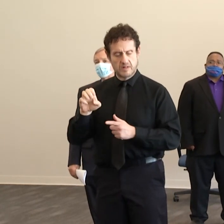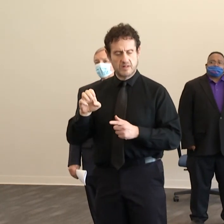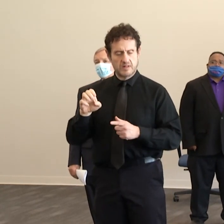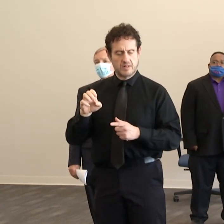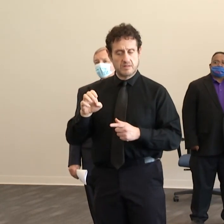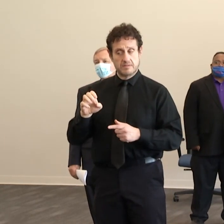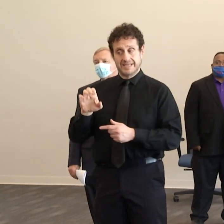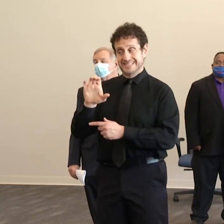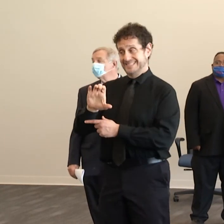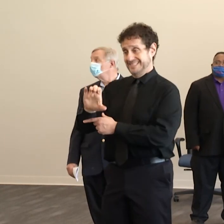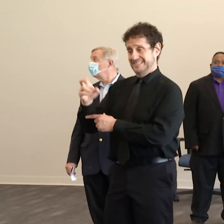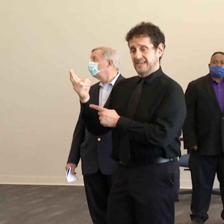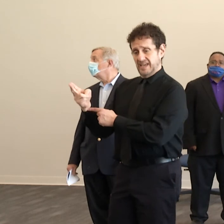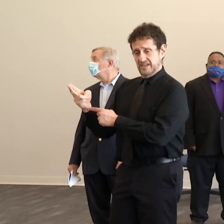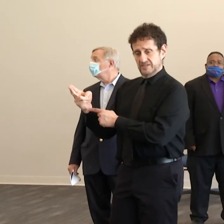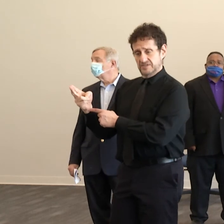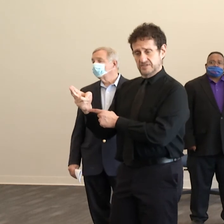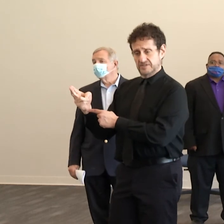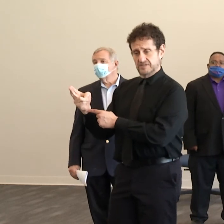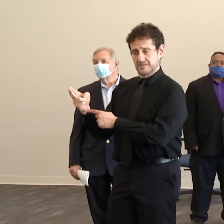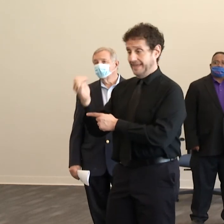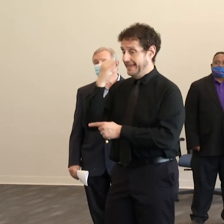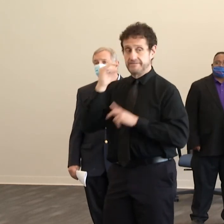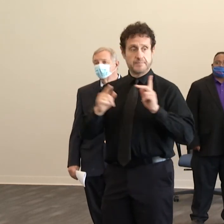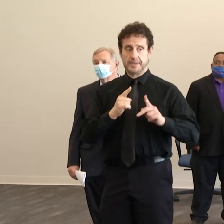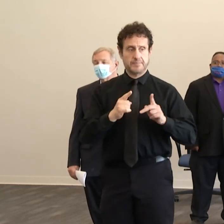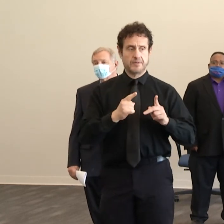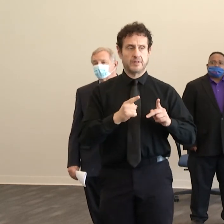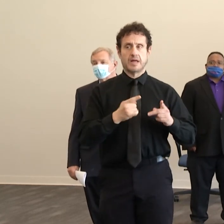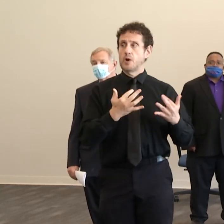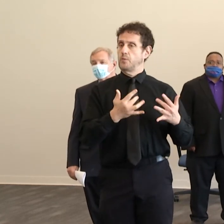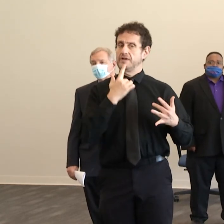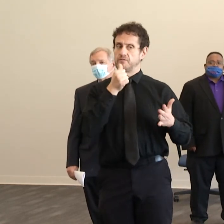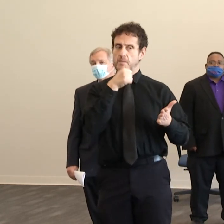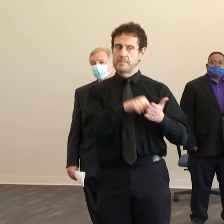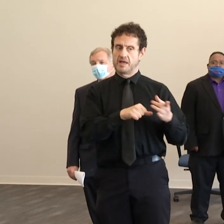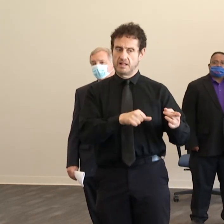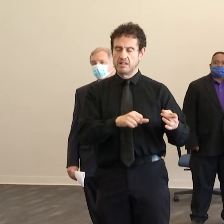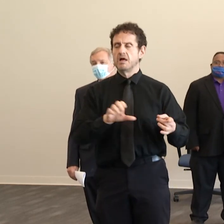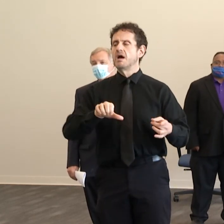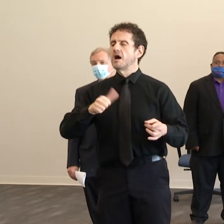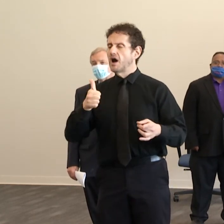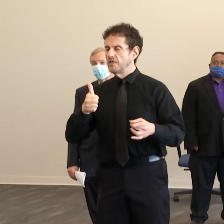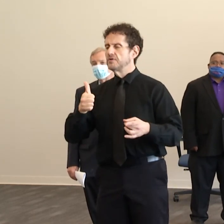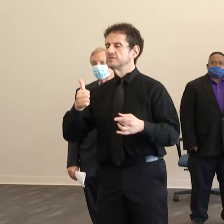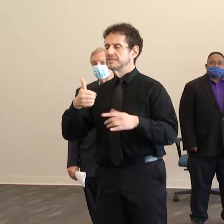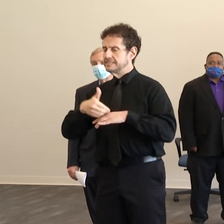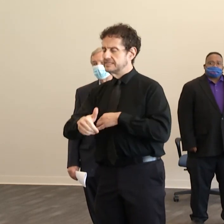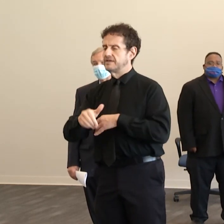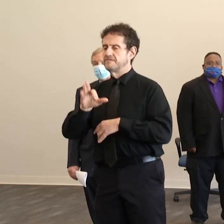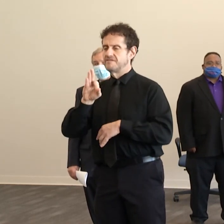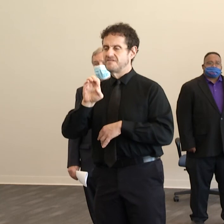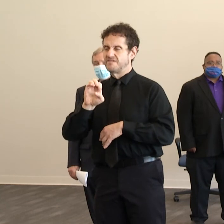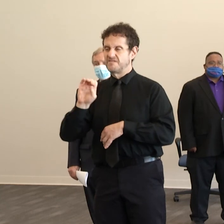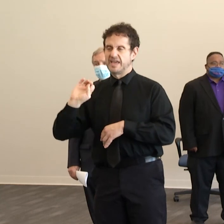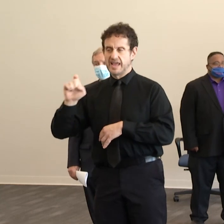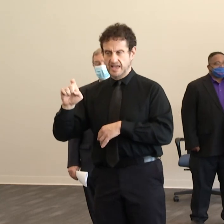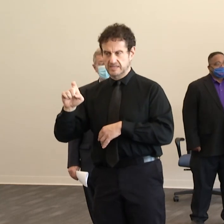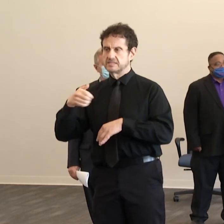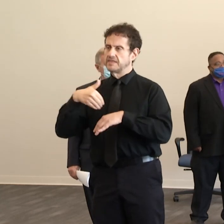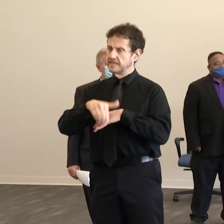had to undertake to get prescriptions to people? Others have used FedEx and sent prescriptions twice.